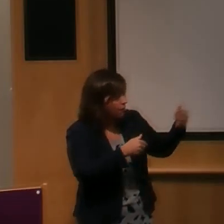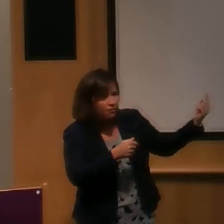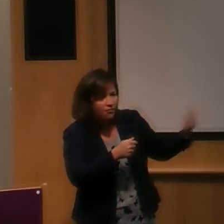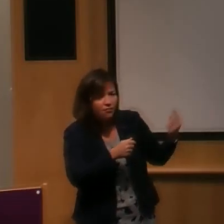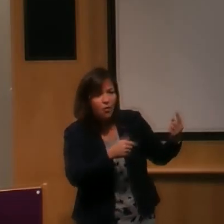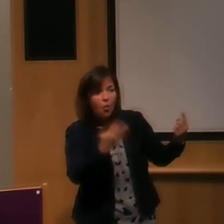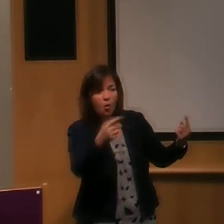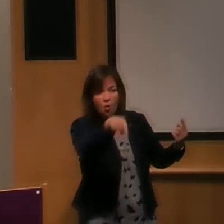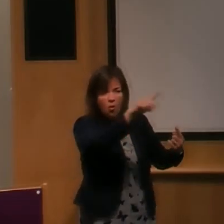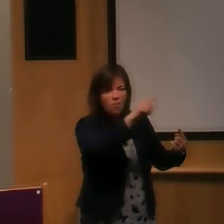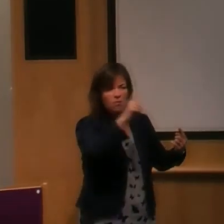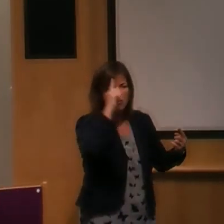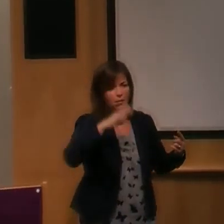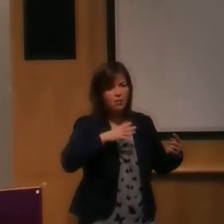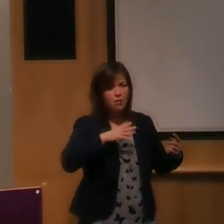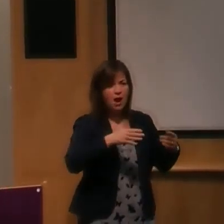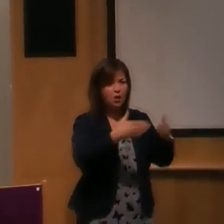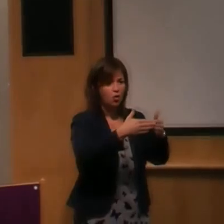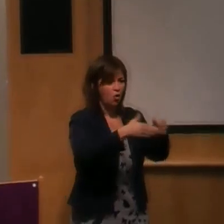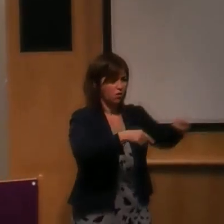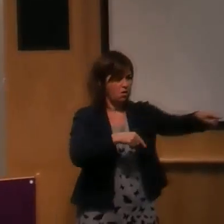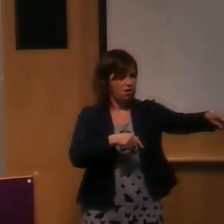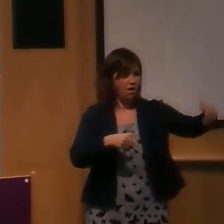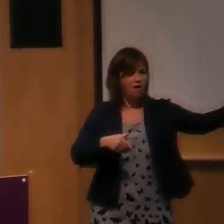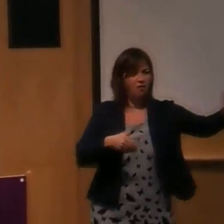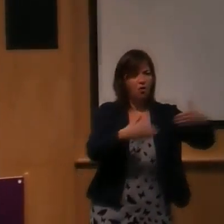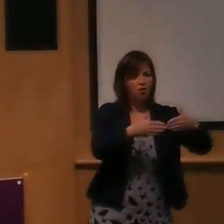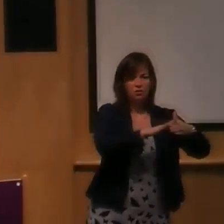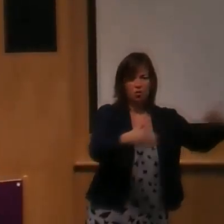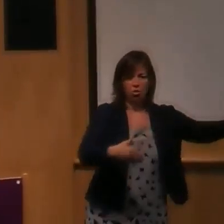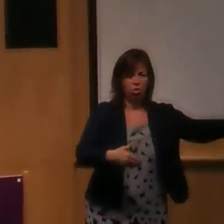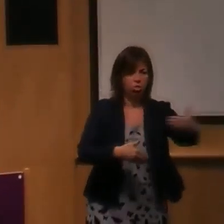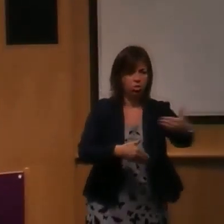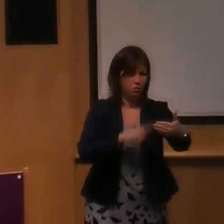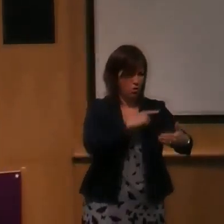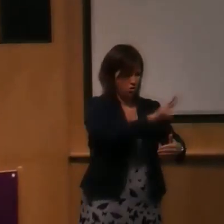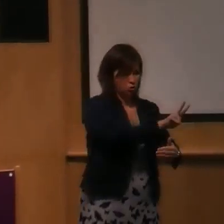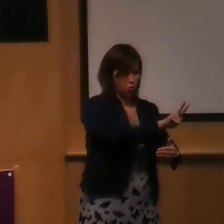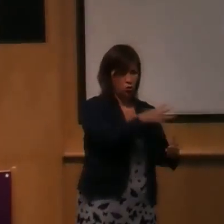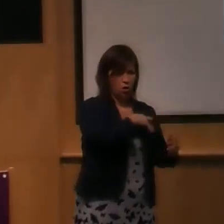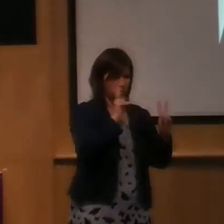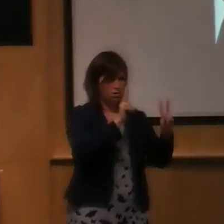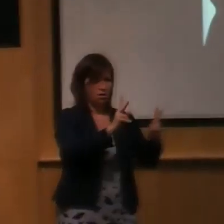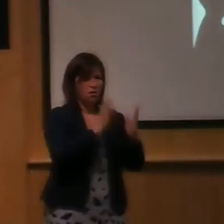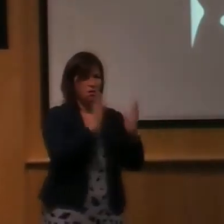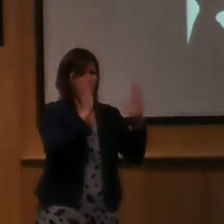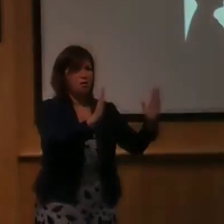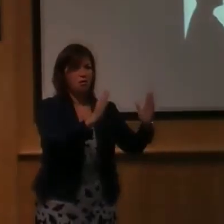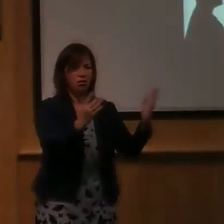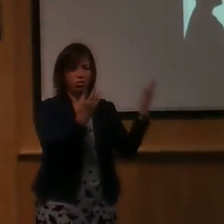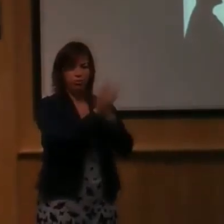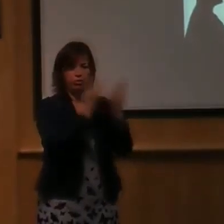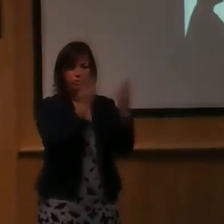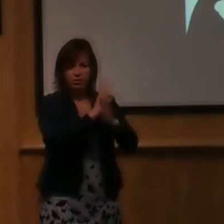Obviously, we've got some delegates arriving a little bit later than the start time, so I wonder whether I can just ask